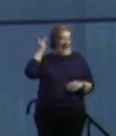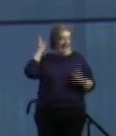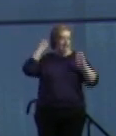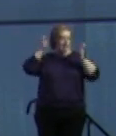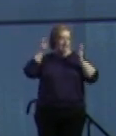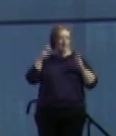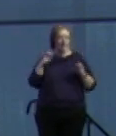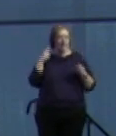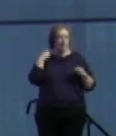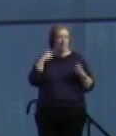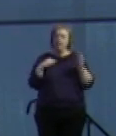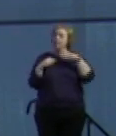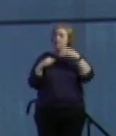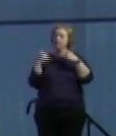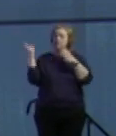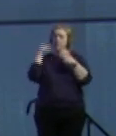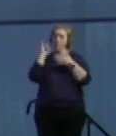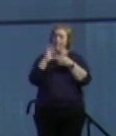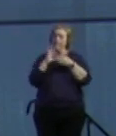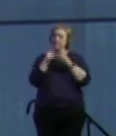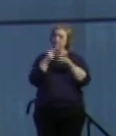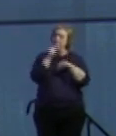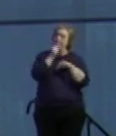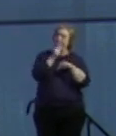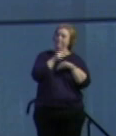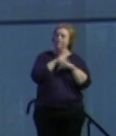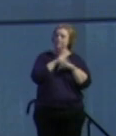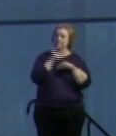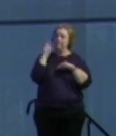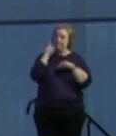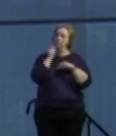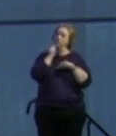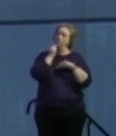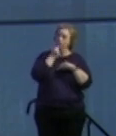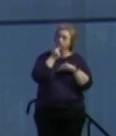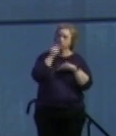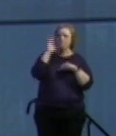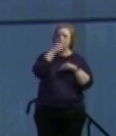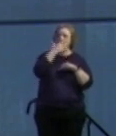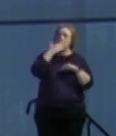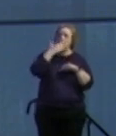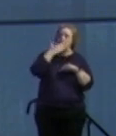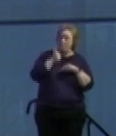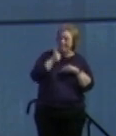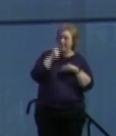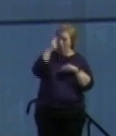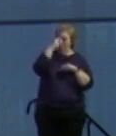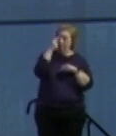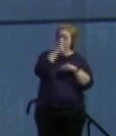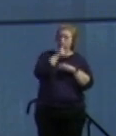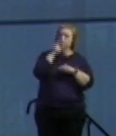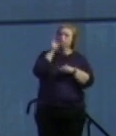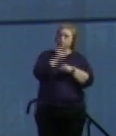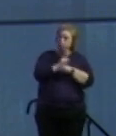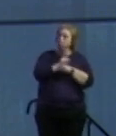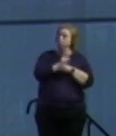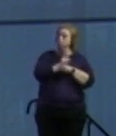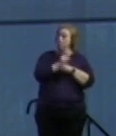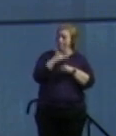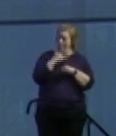so you heard the voicemail from Larry. It sounds pretty sincere. It sounds really sweet. You think he's being,